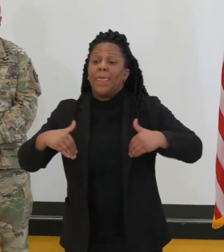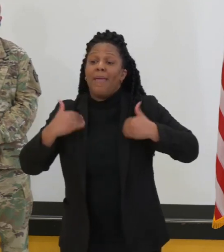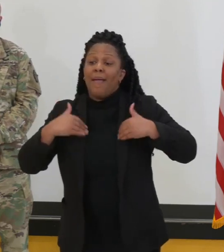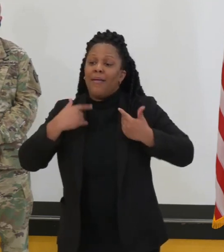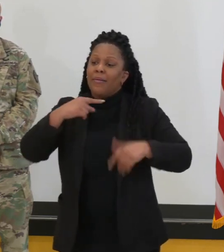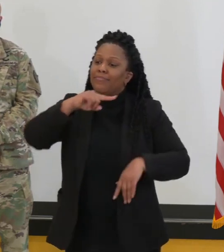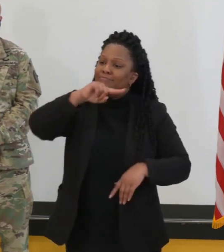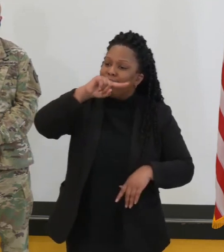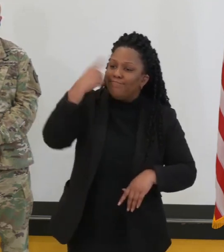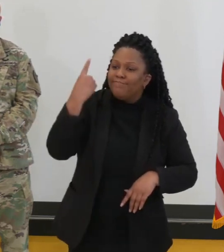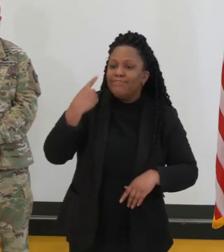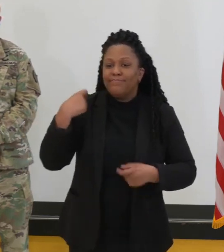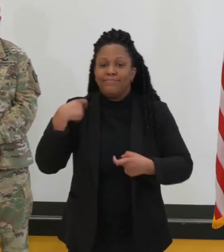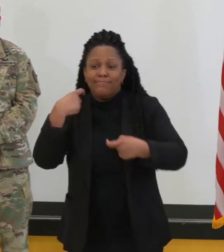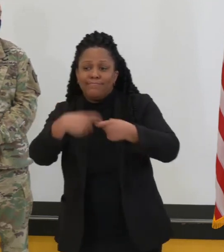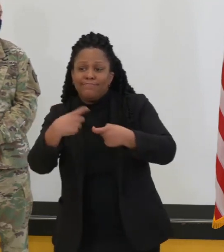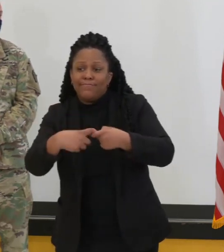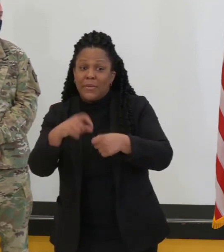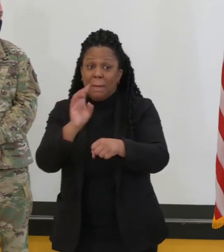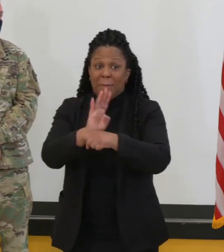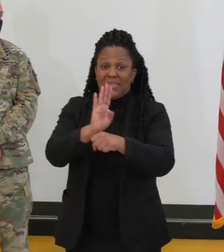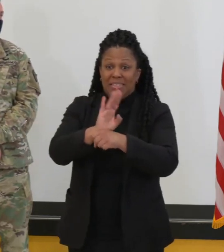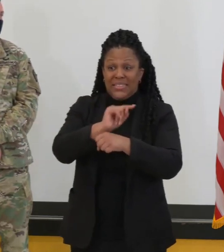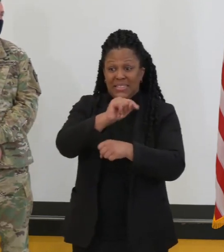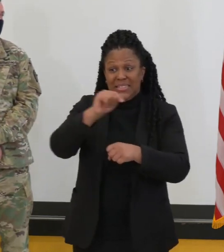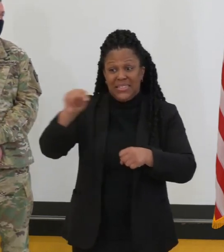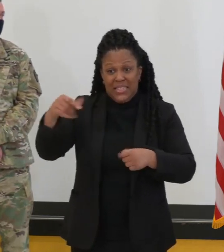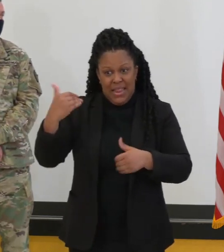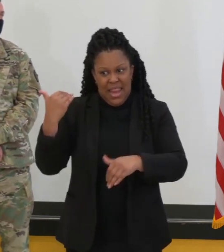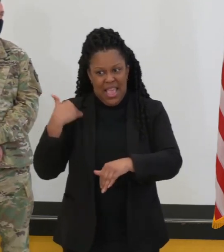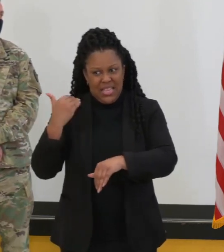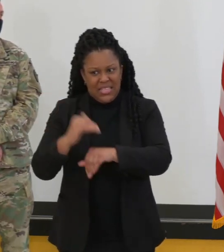were broken into and looted last night,